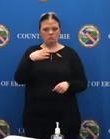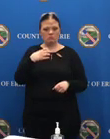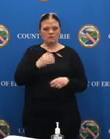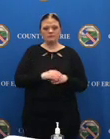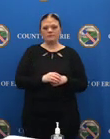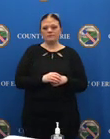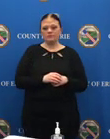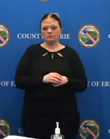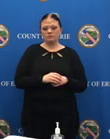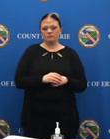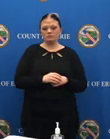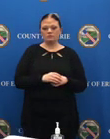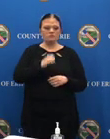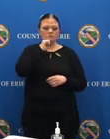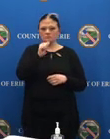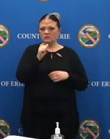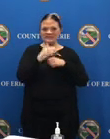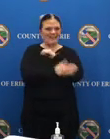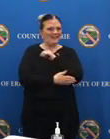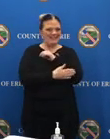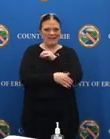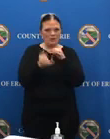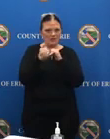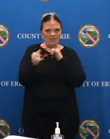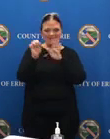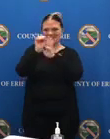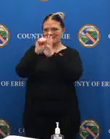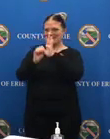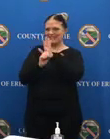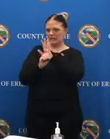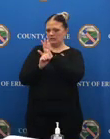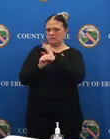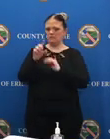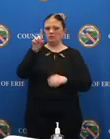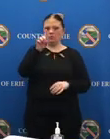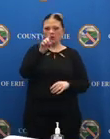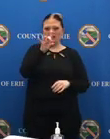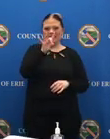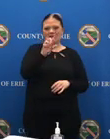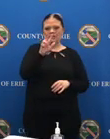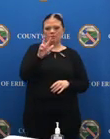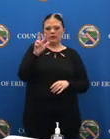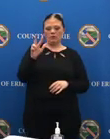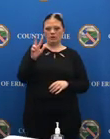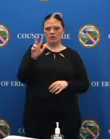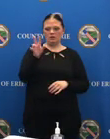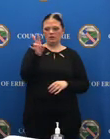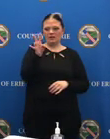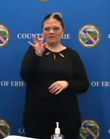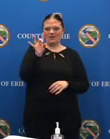called. It is not a county line, it is a state line. It's